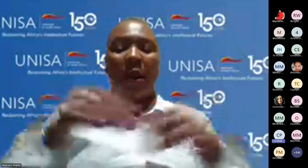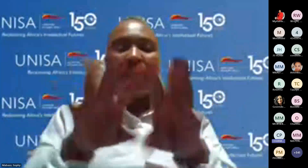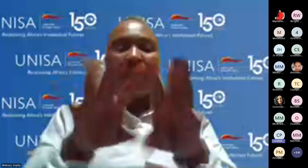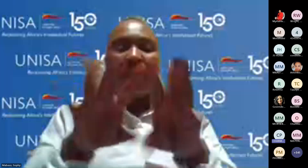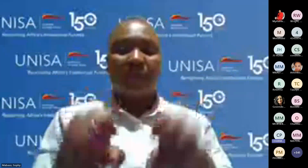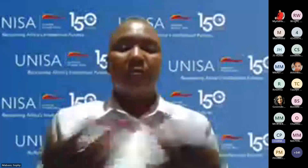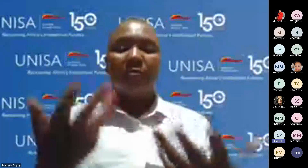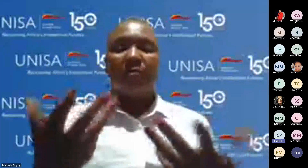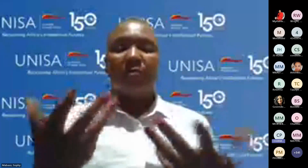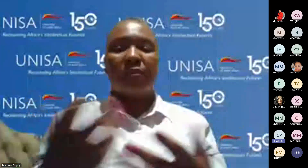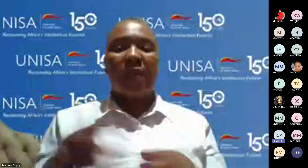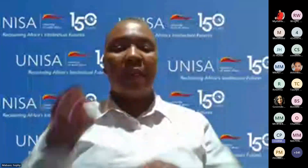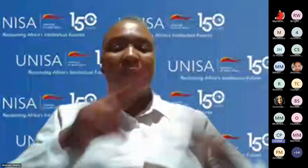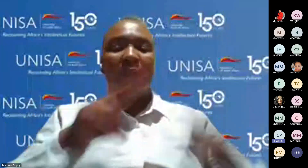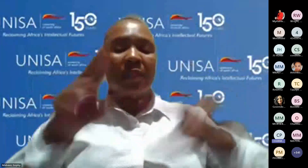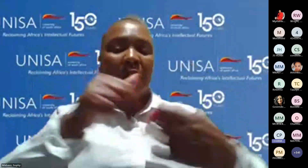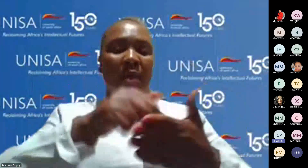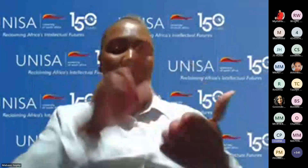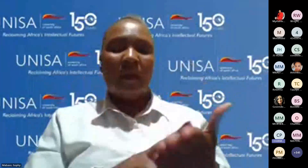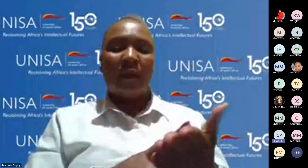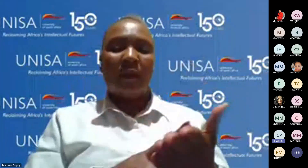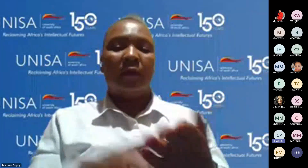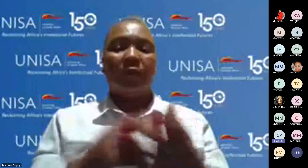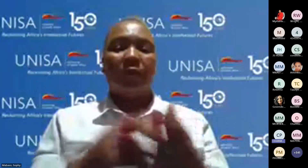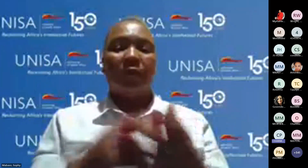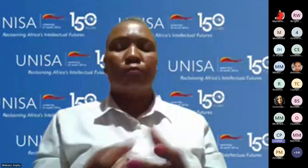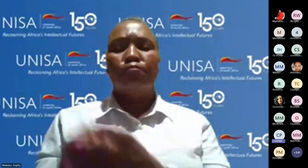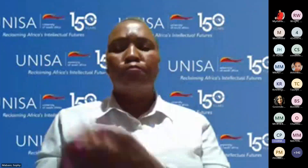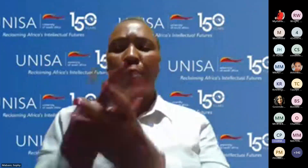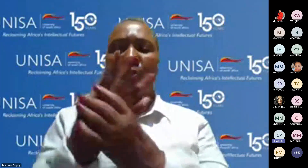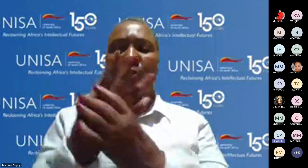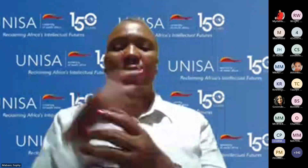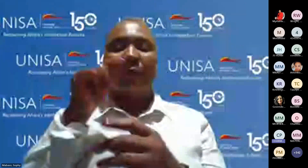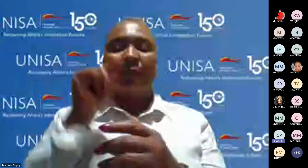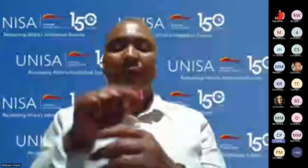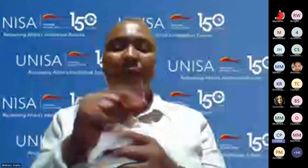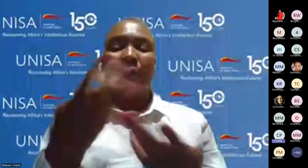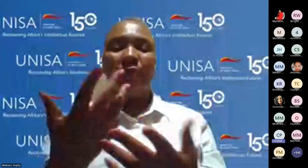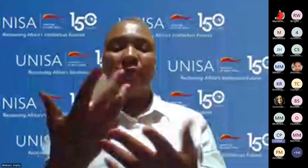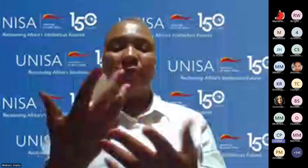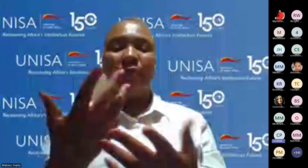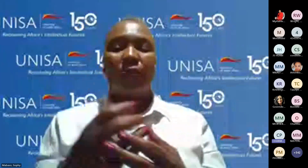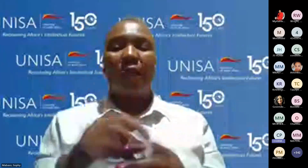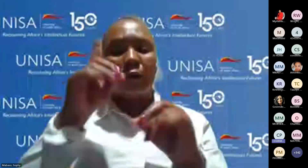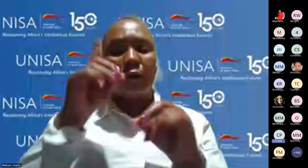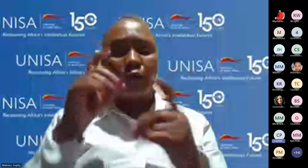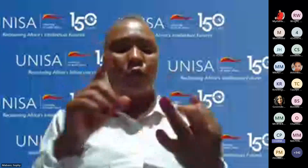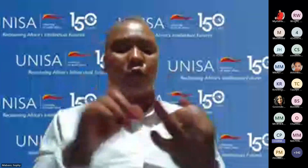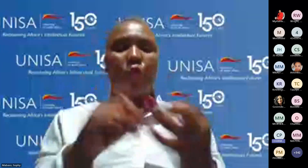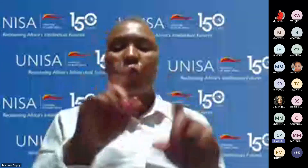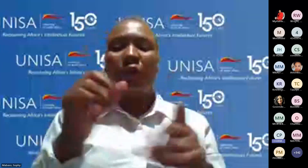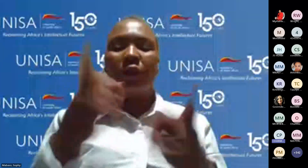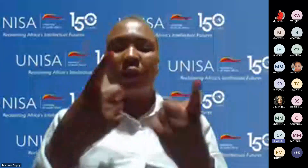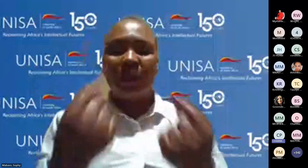the Invigilator app prompts you, like, send a photo of what you've done so